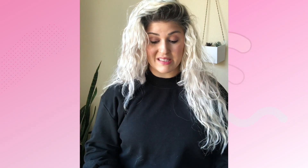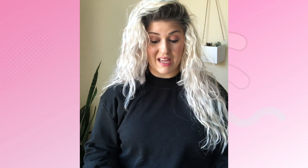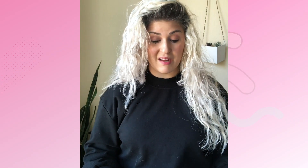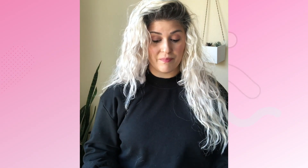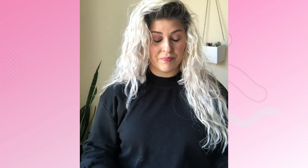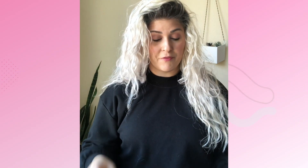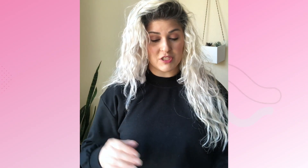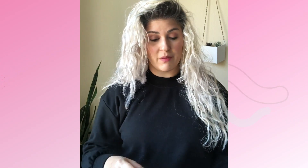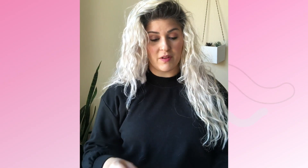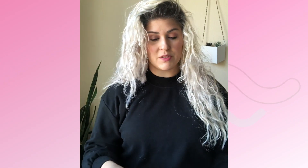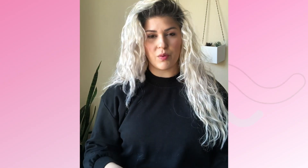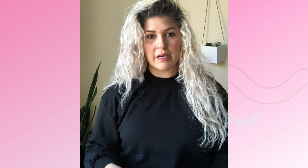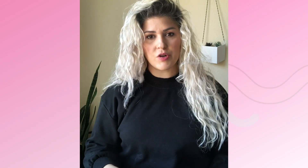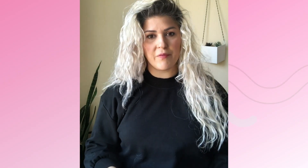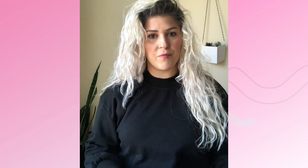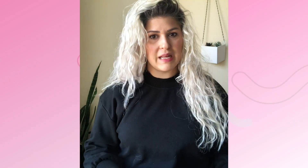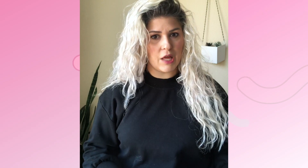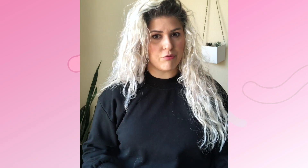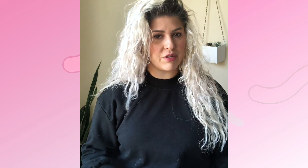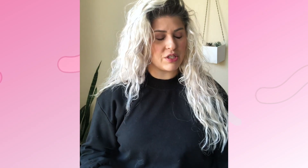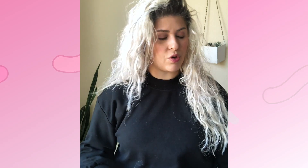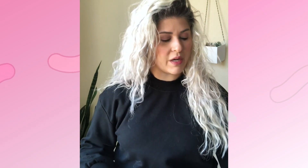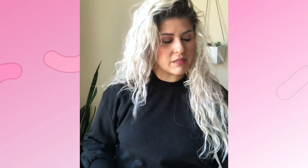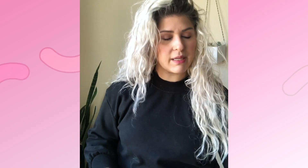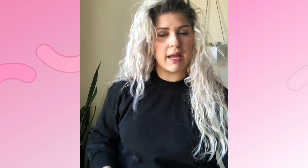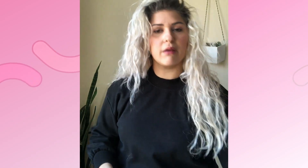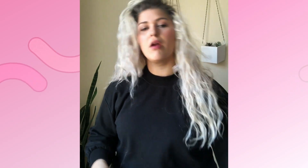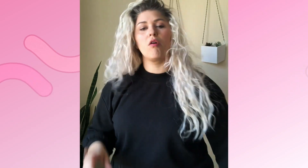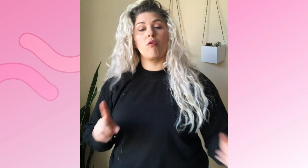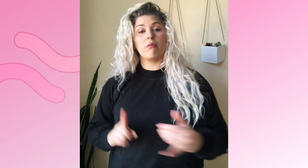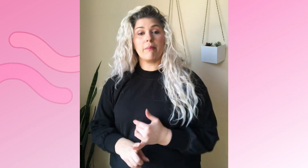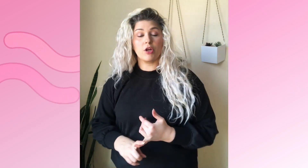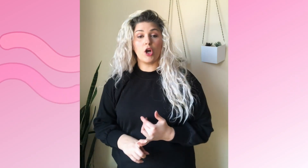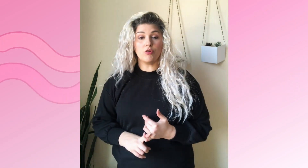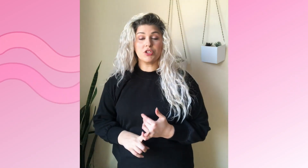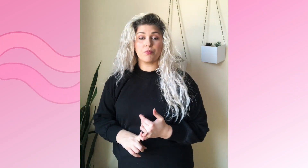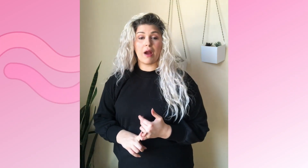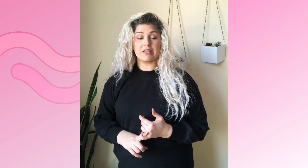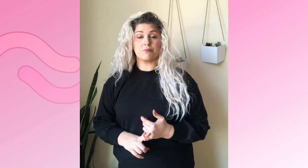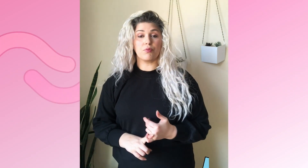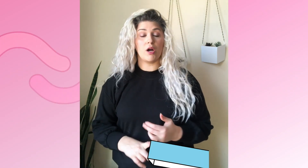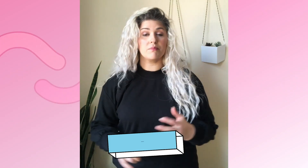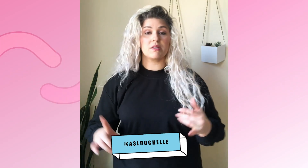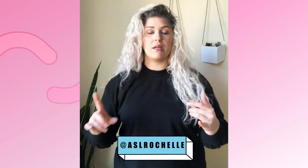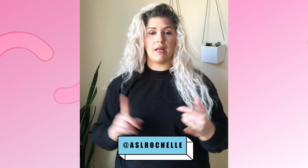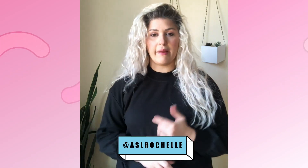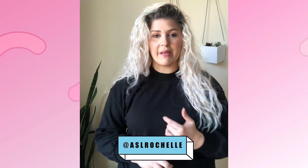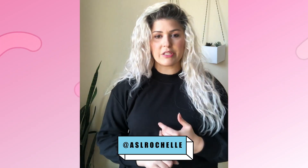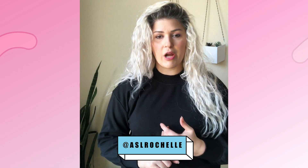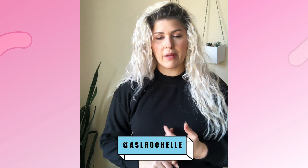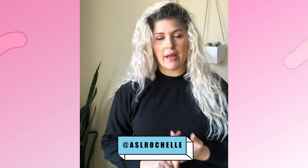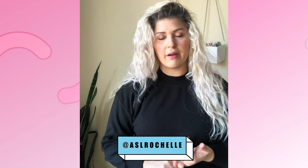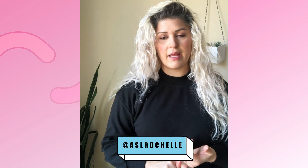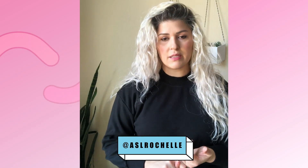a Wednesday for some of them. So we're going to try and get through these as quick as we can. Remember to go to the practice prompt in